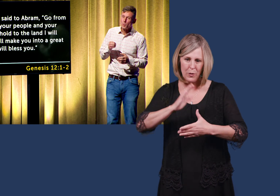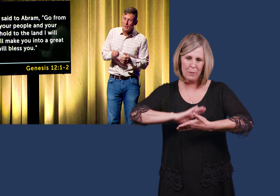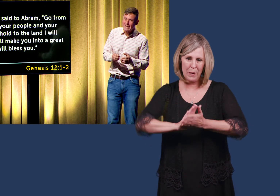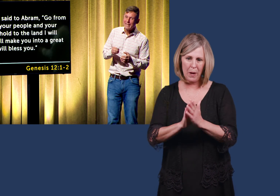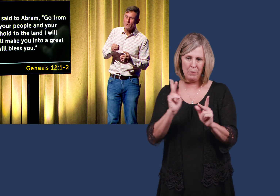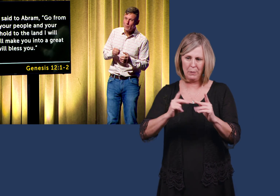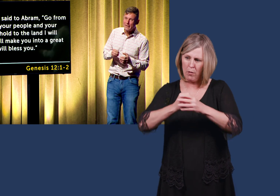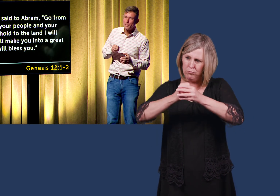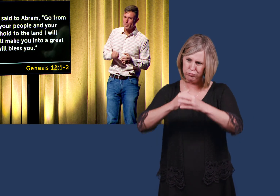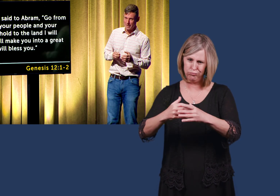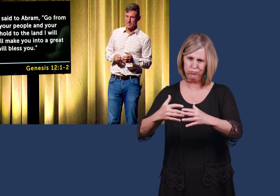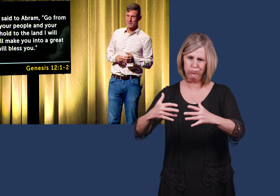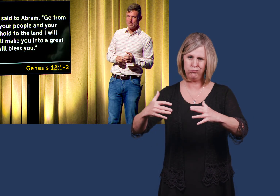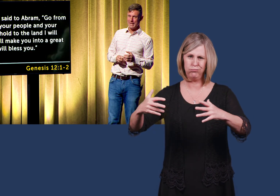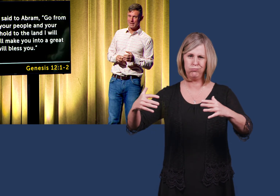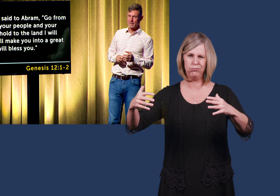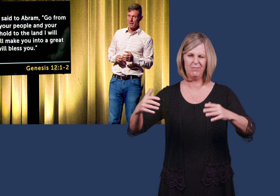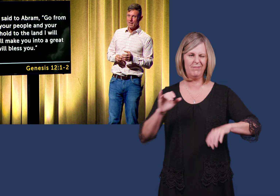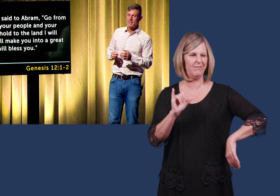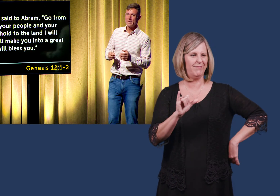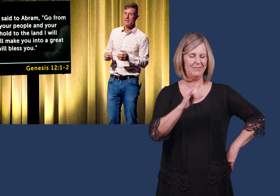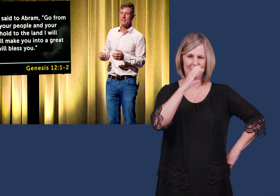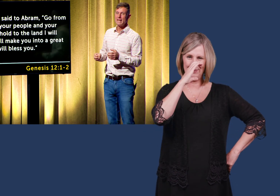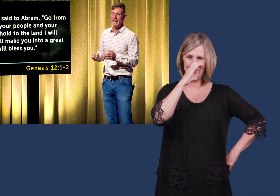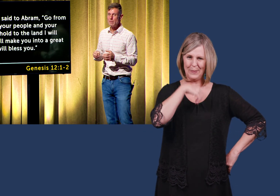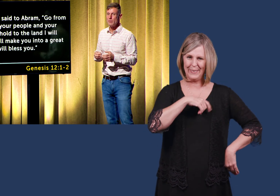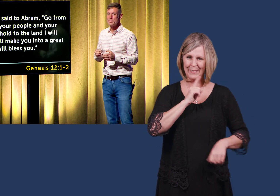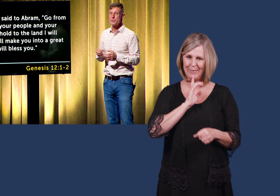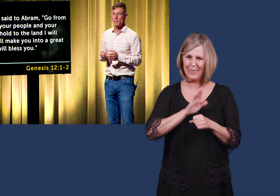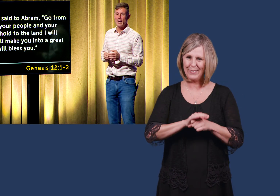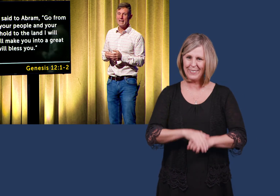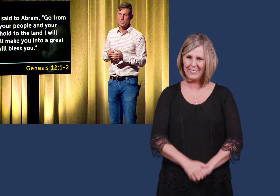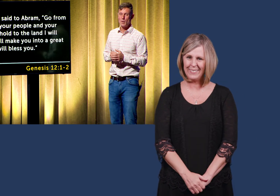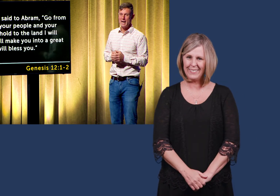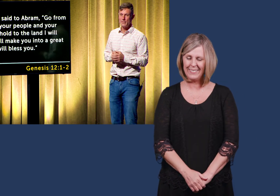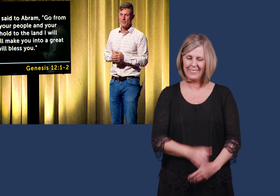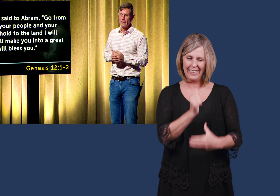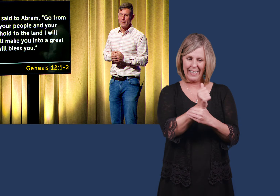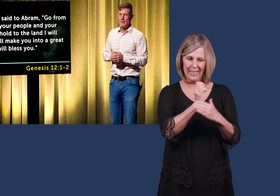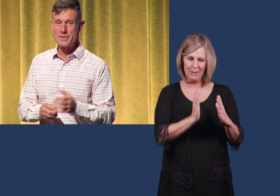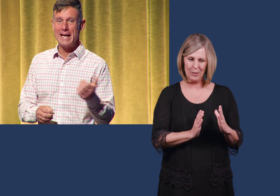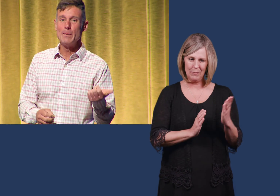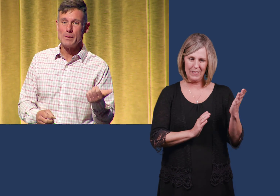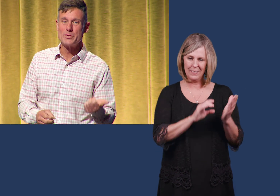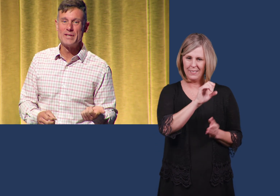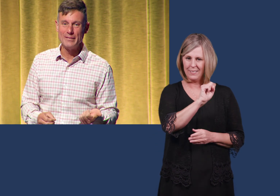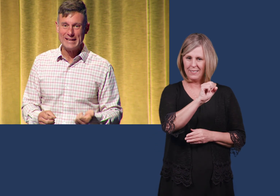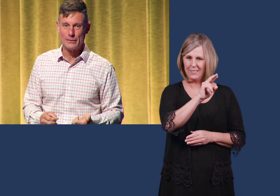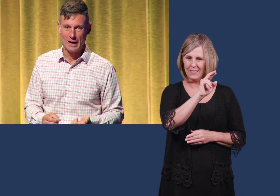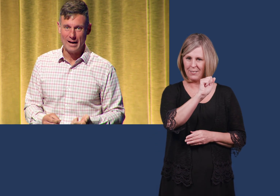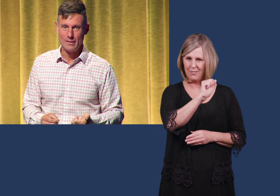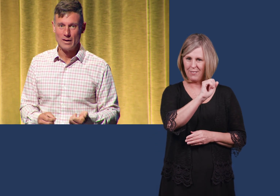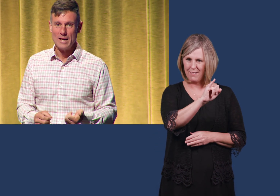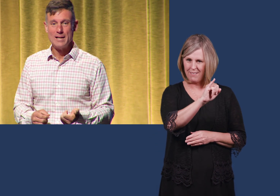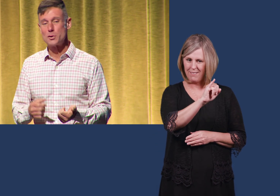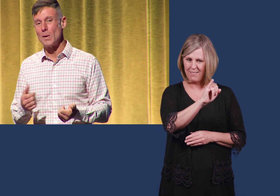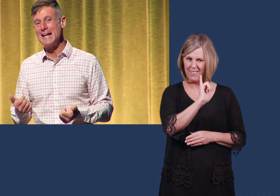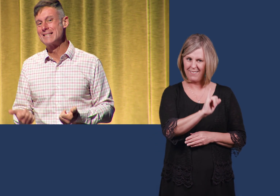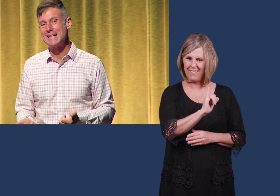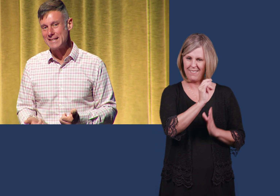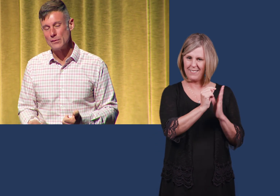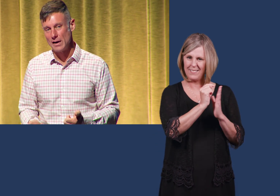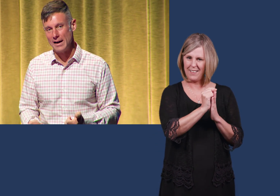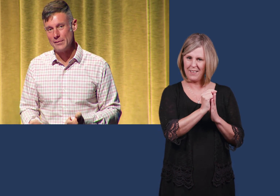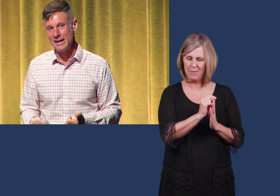a really weird promise to make to Abram and Sarai, his wife, because Abram's 75 and